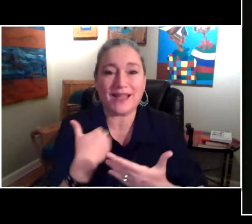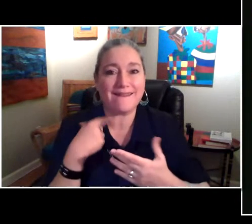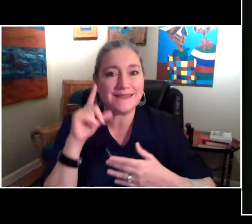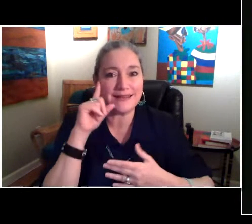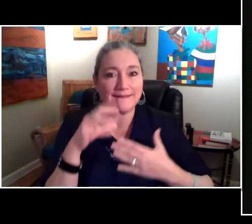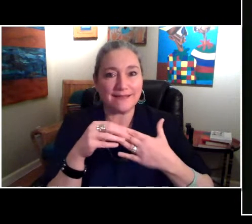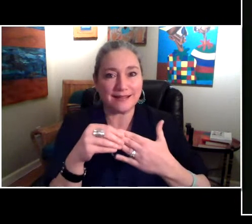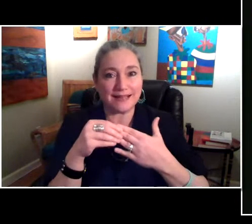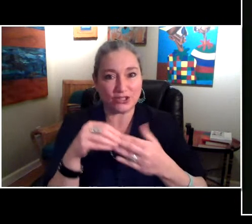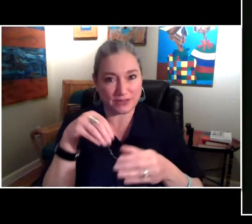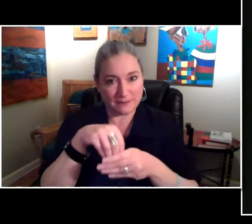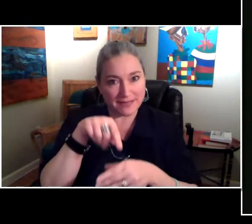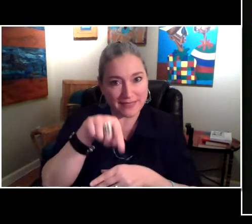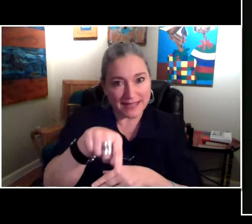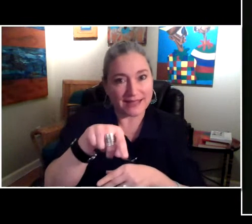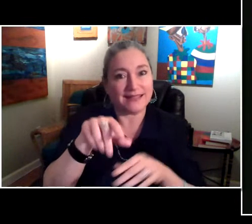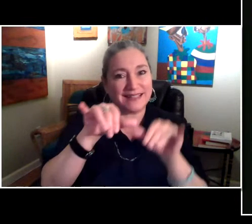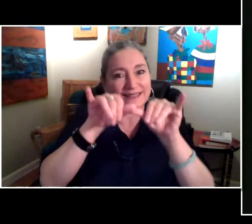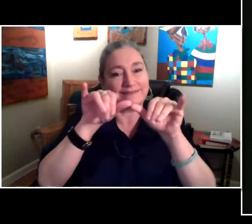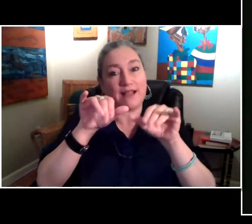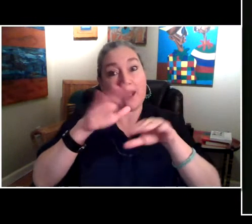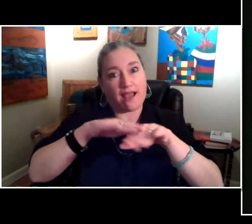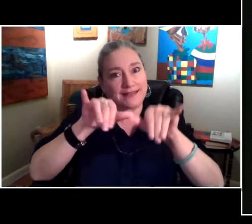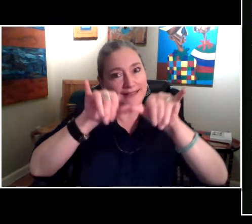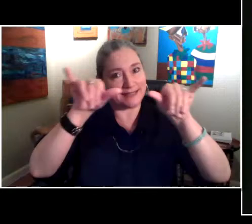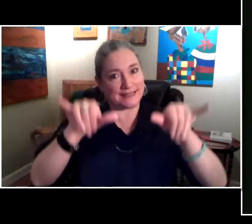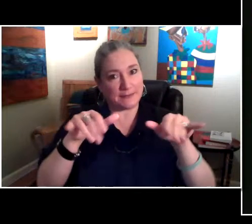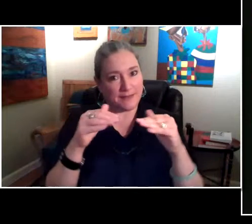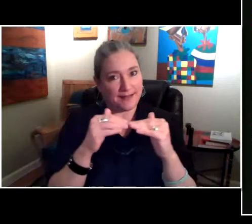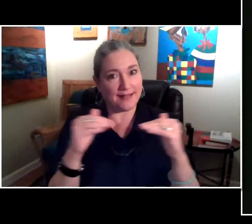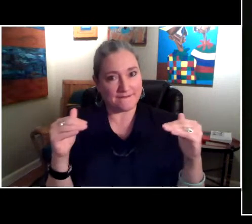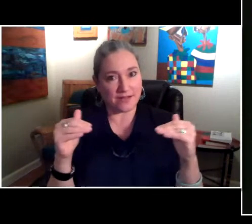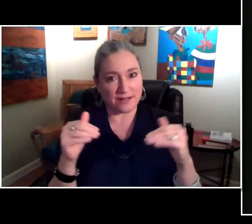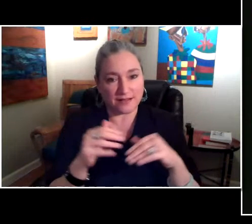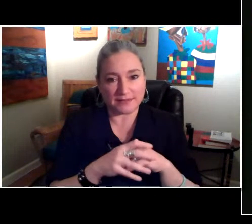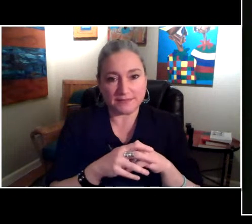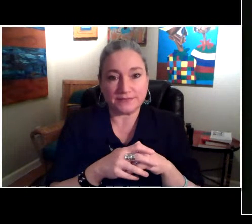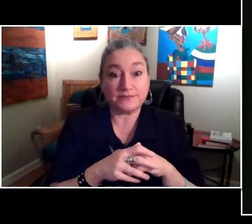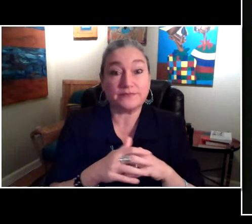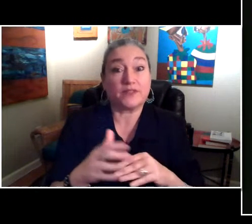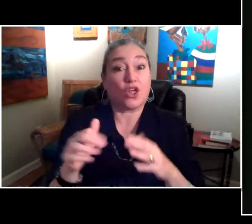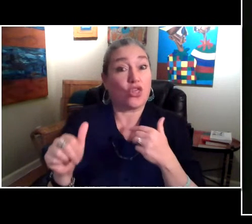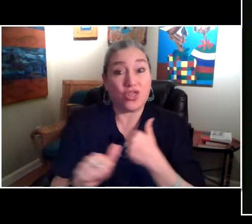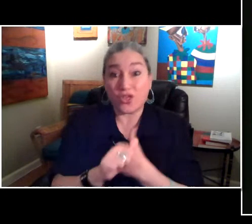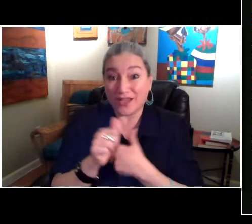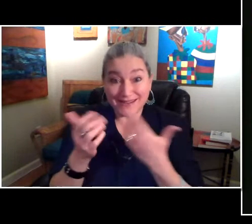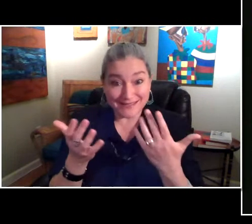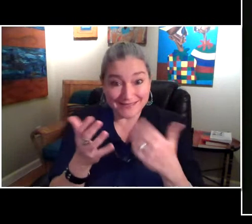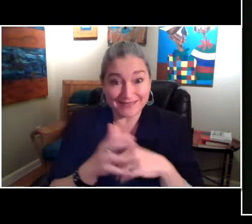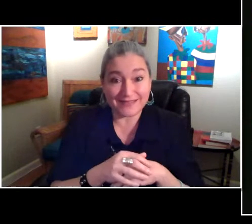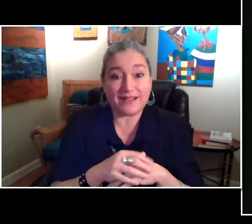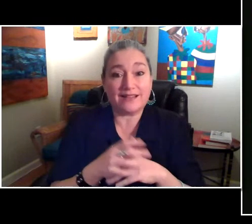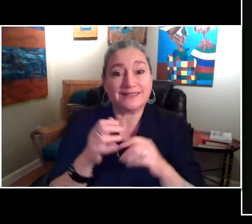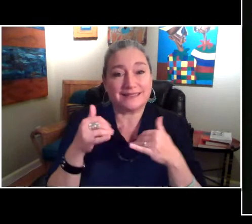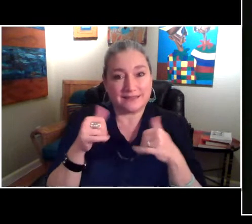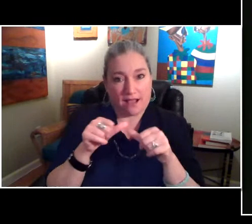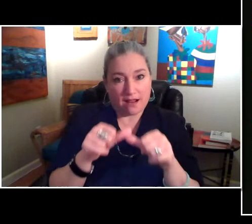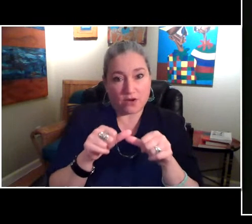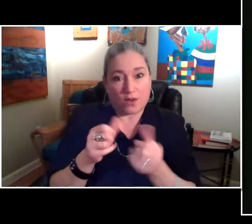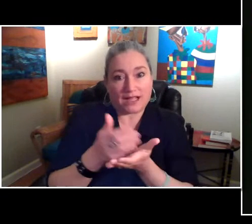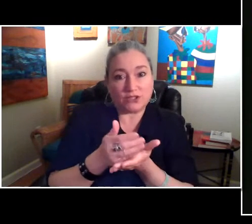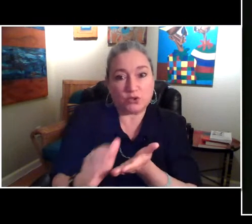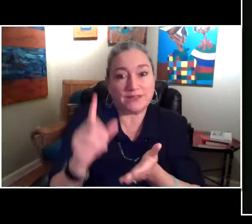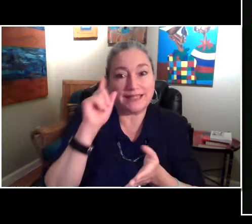So this is exciting. There are a lot of opportunities that we can capitalize on in order to make changes